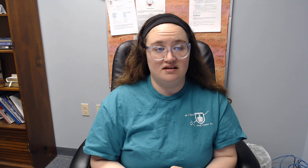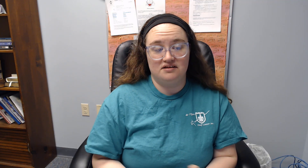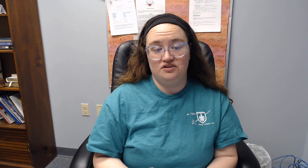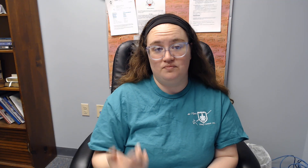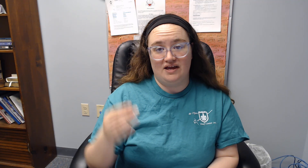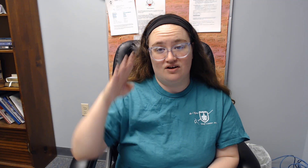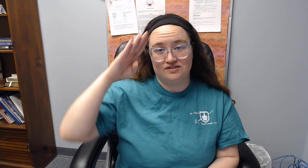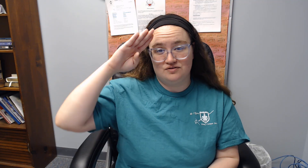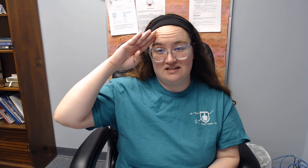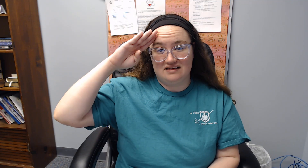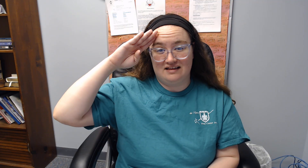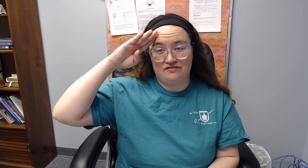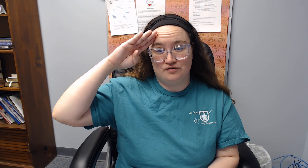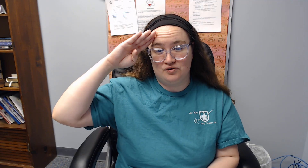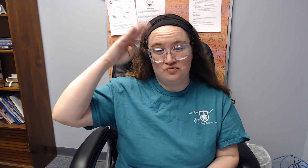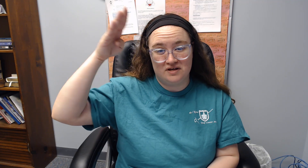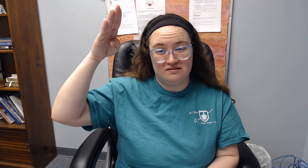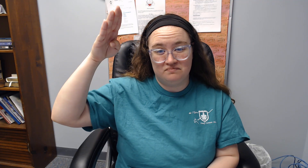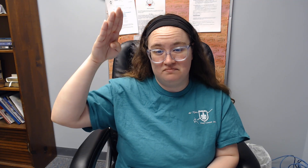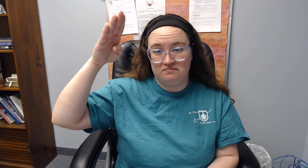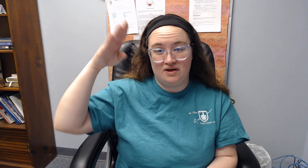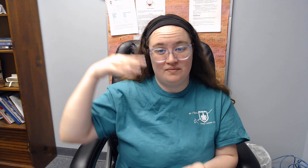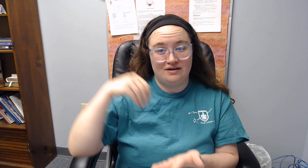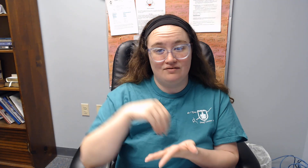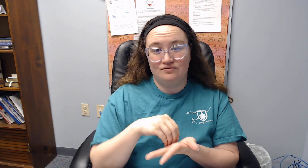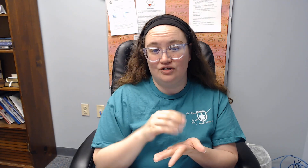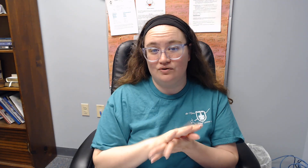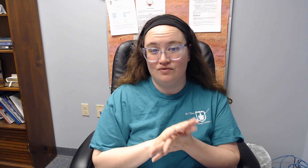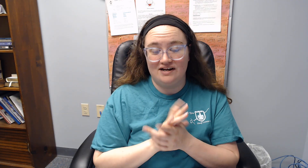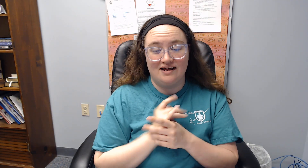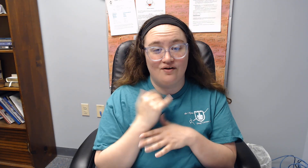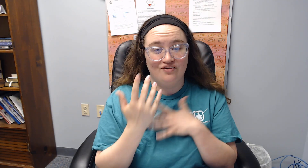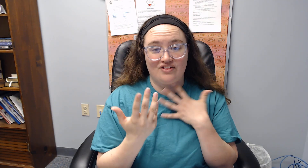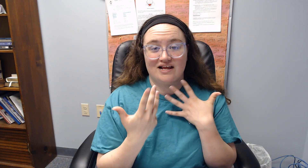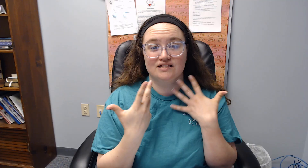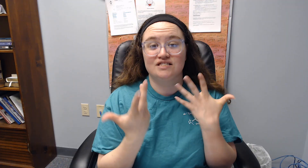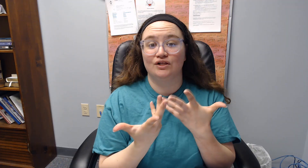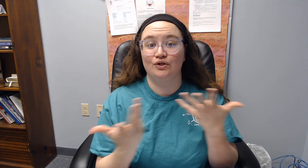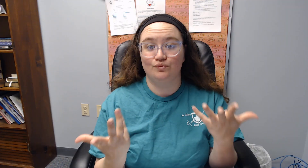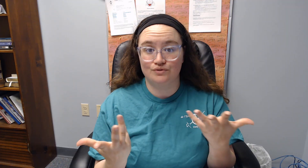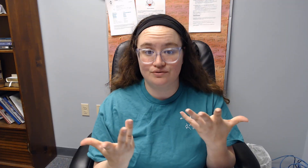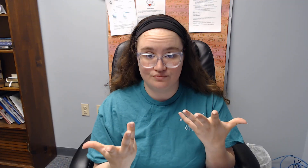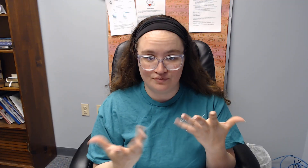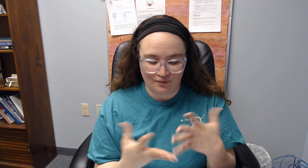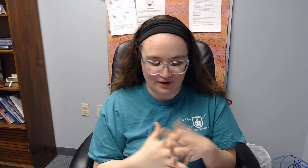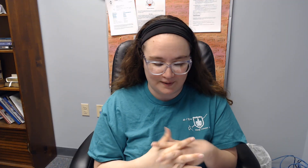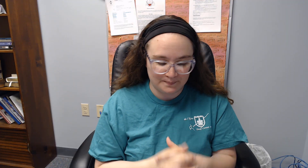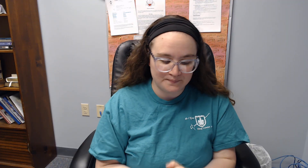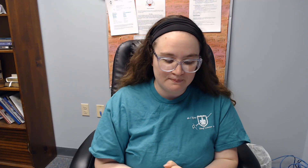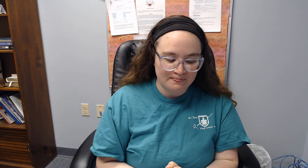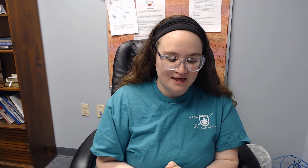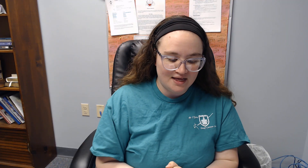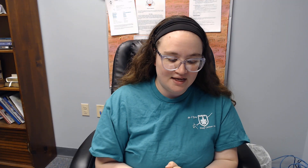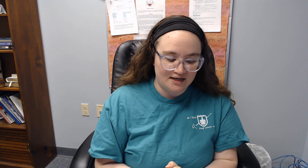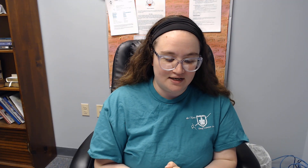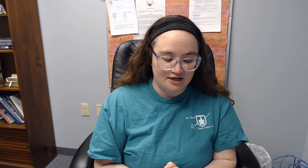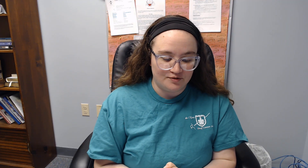You may also say, like for movement, maybe you would write down or think of salute, okay?